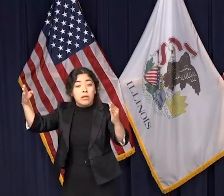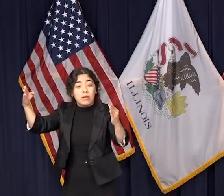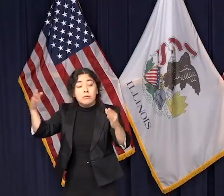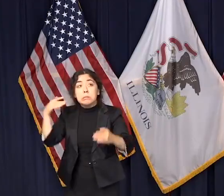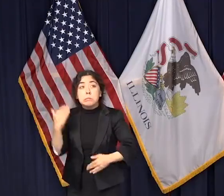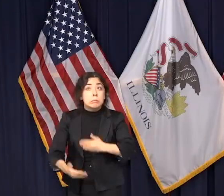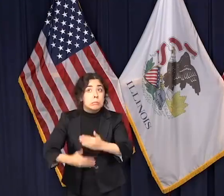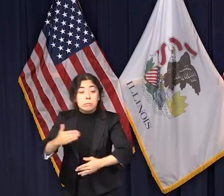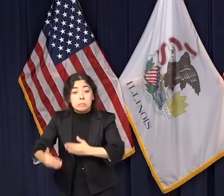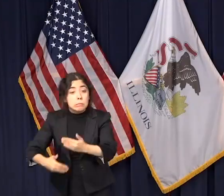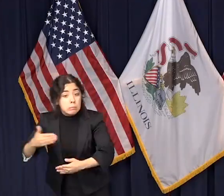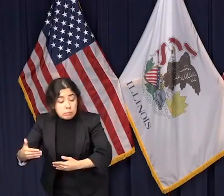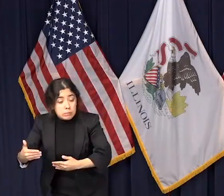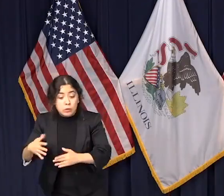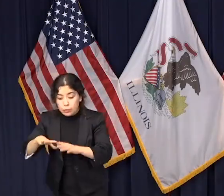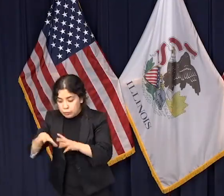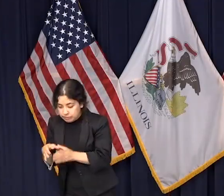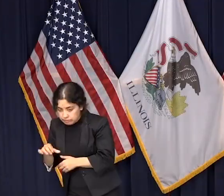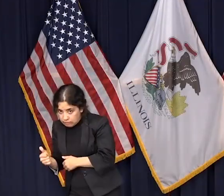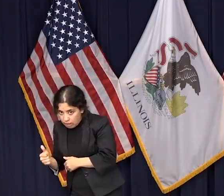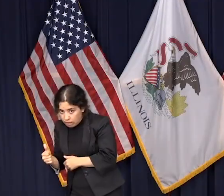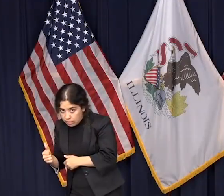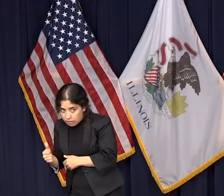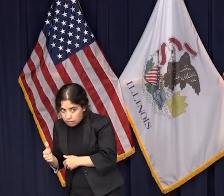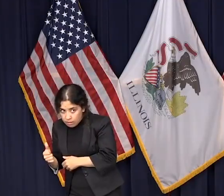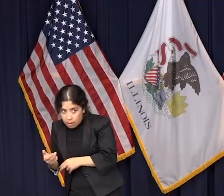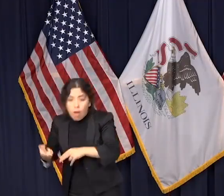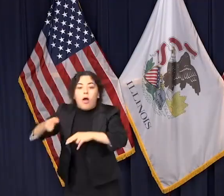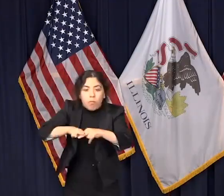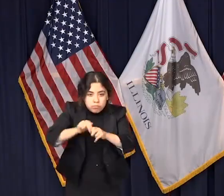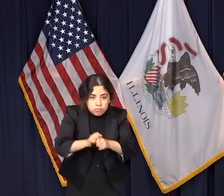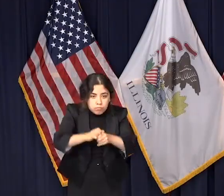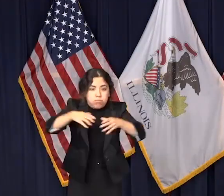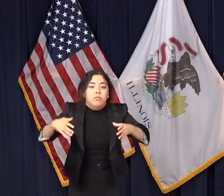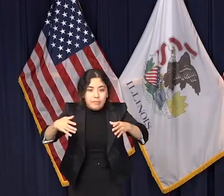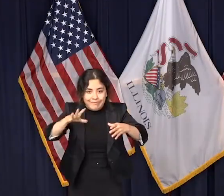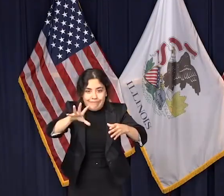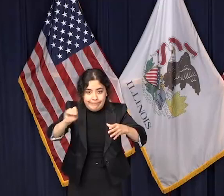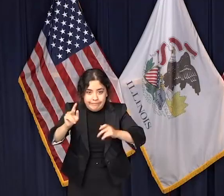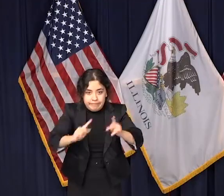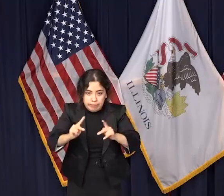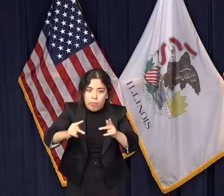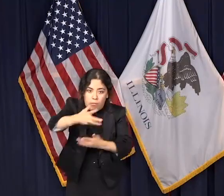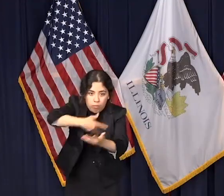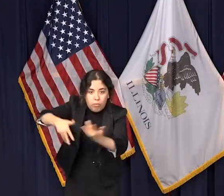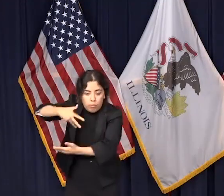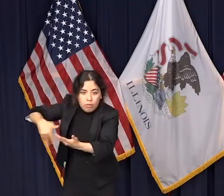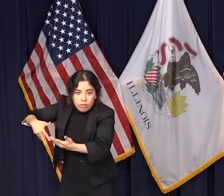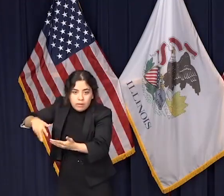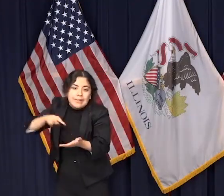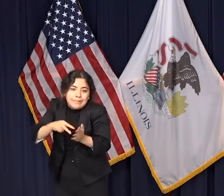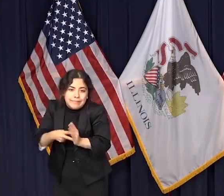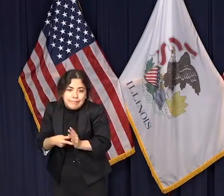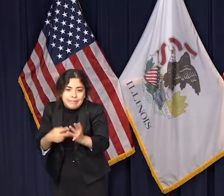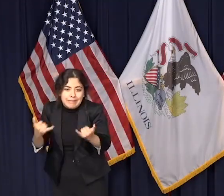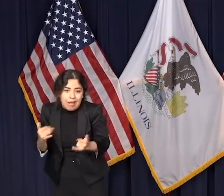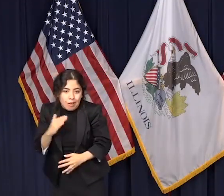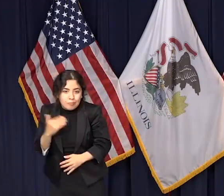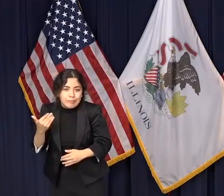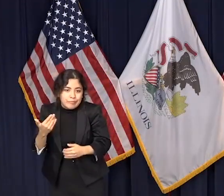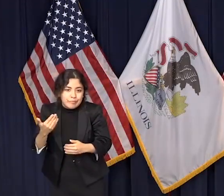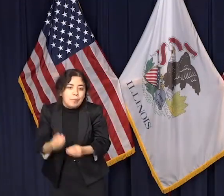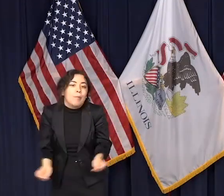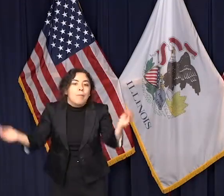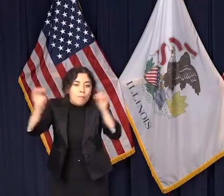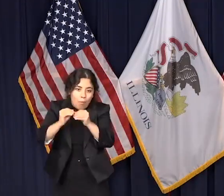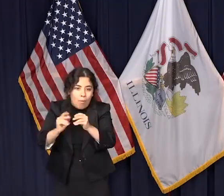goings on, going from groups of 10 to groups of 50. Of course, we can imagine that there's more opportunity for the virus to be